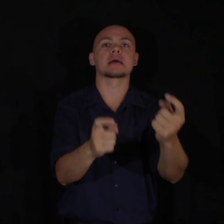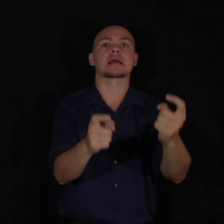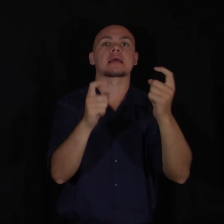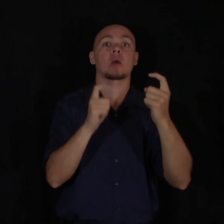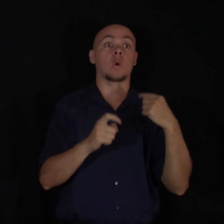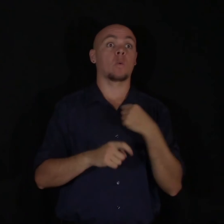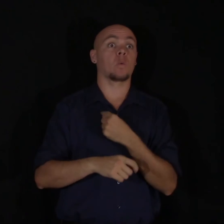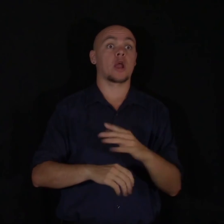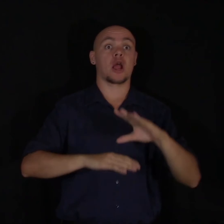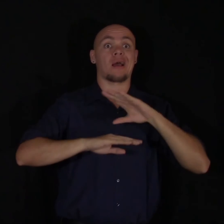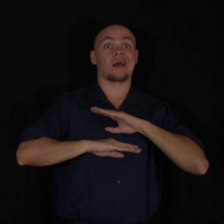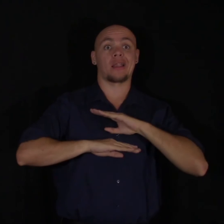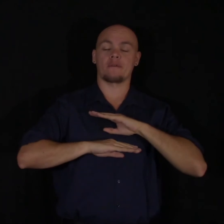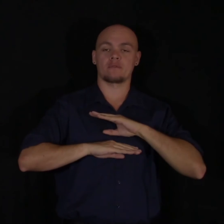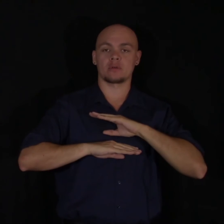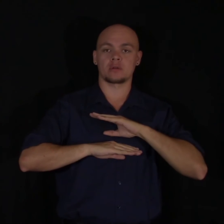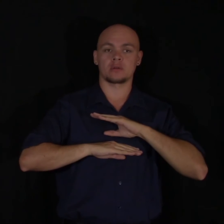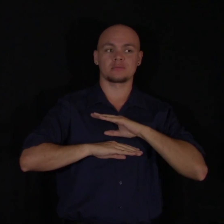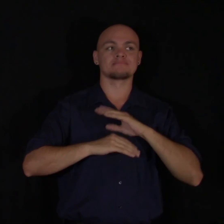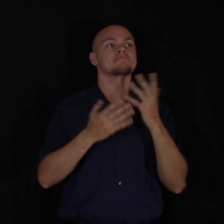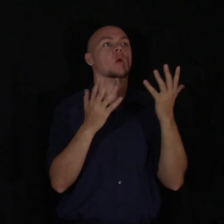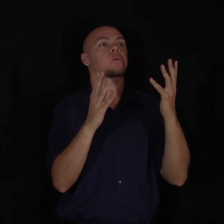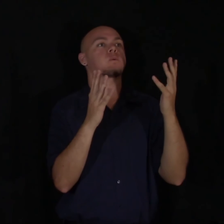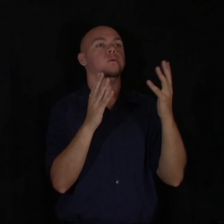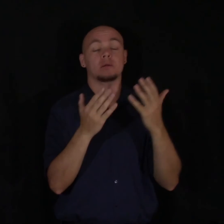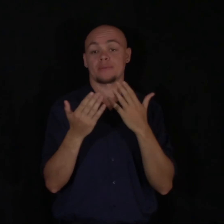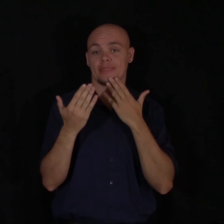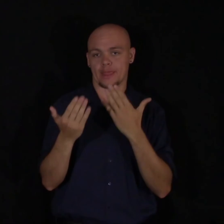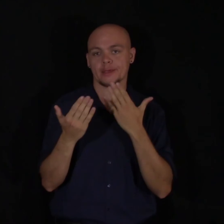enough. Thank you.